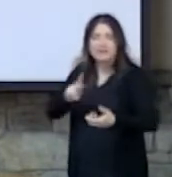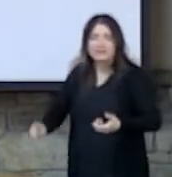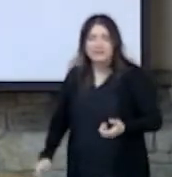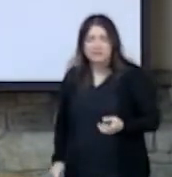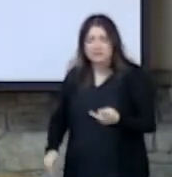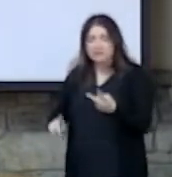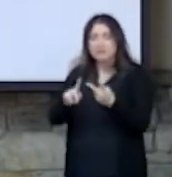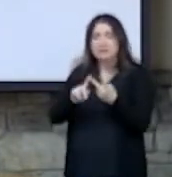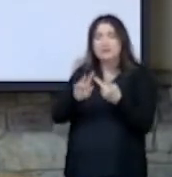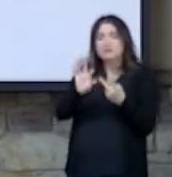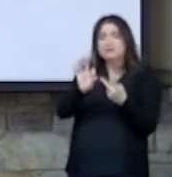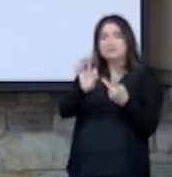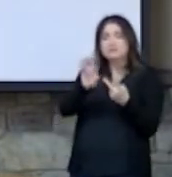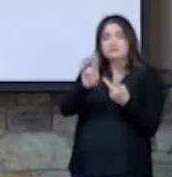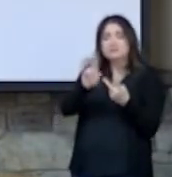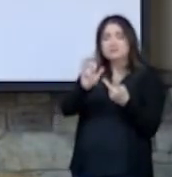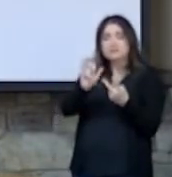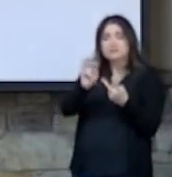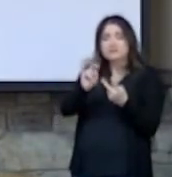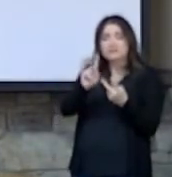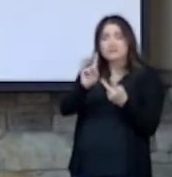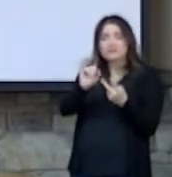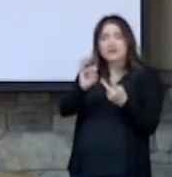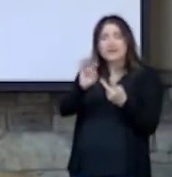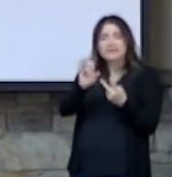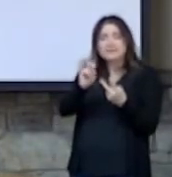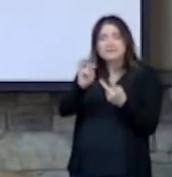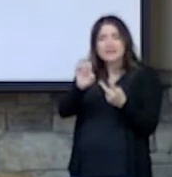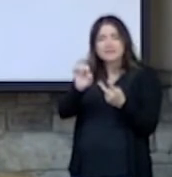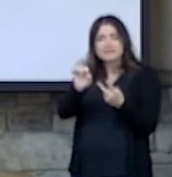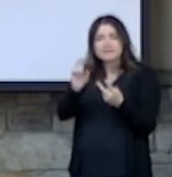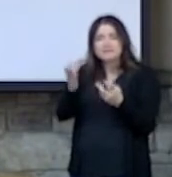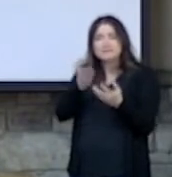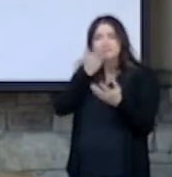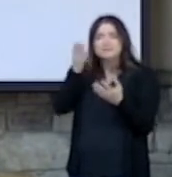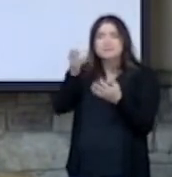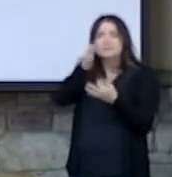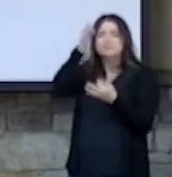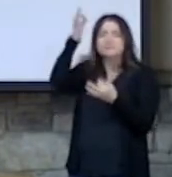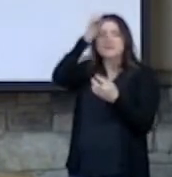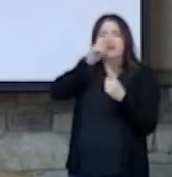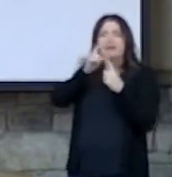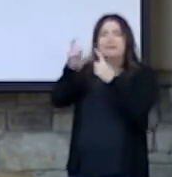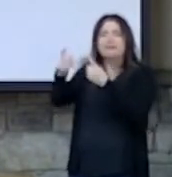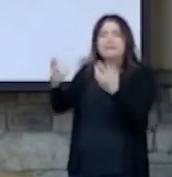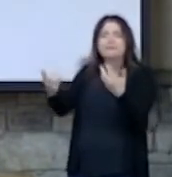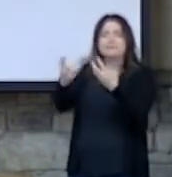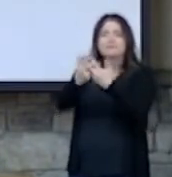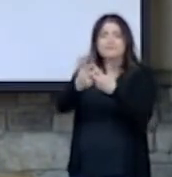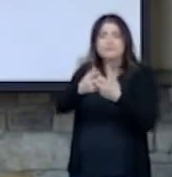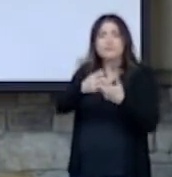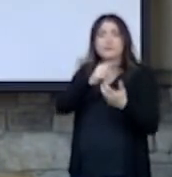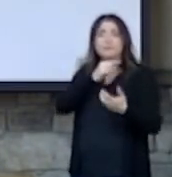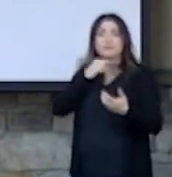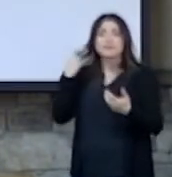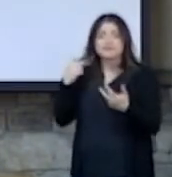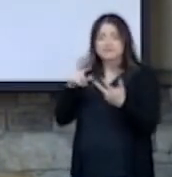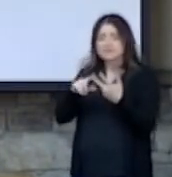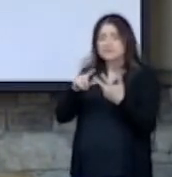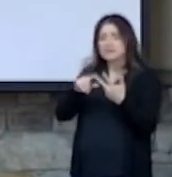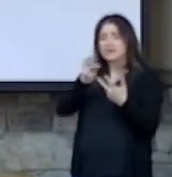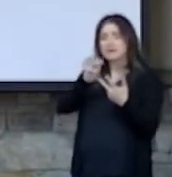Frankincense, which was used as incense, a gift fit for a priest. And then myrrh, which was